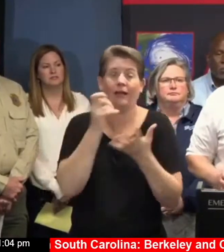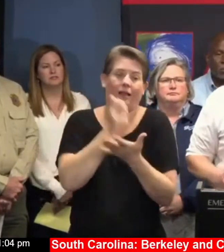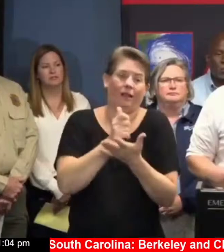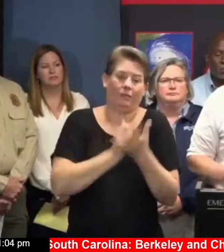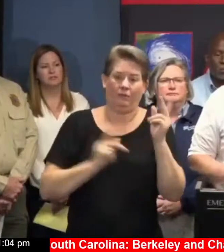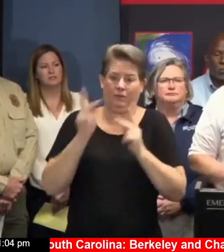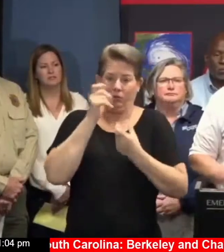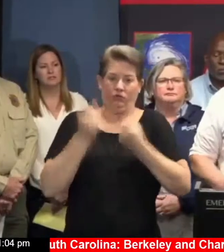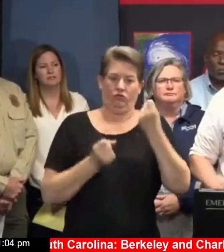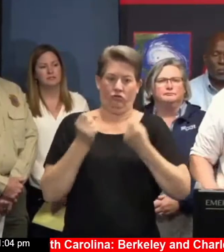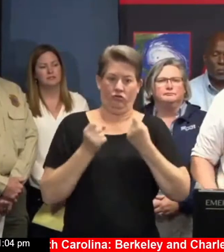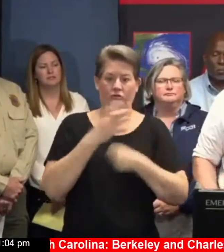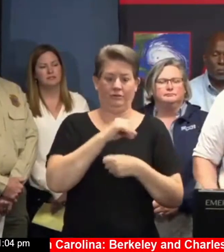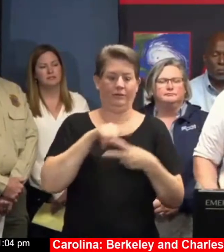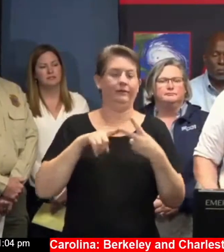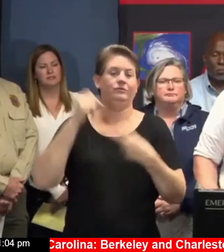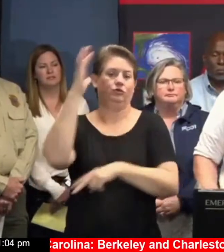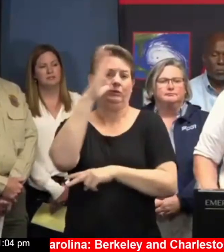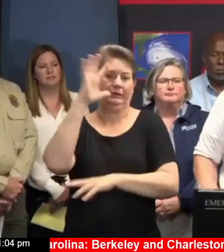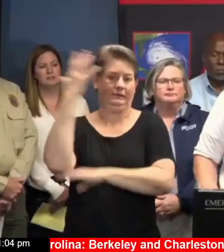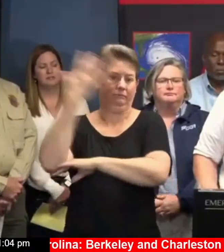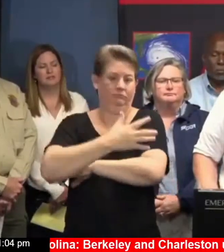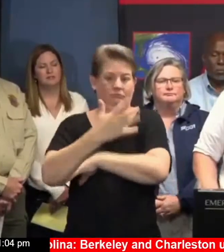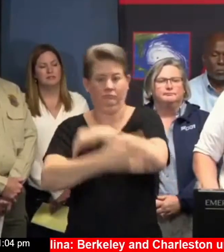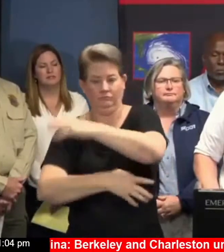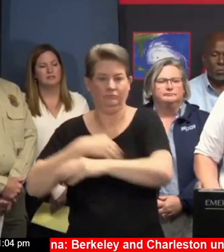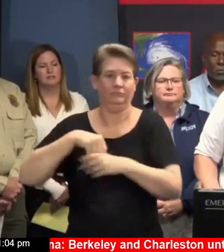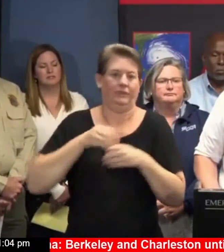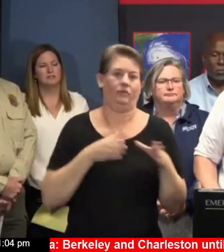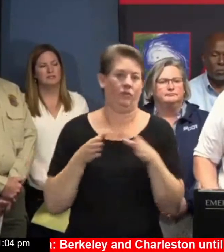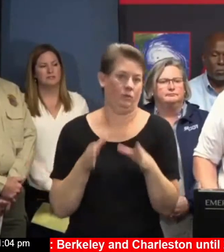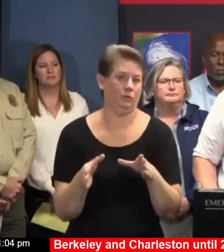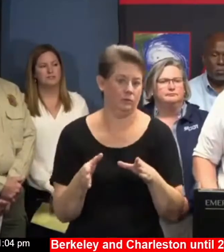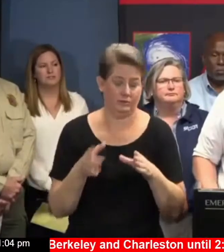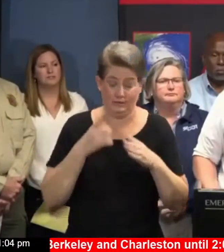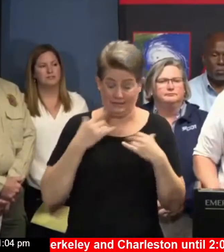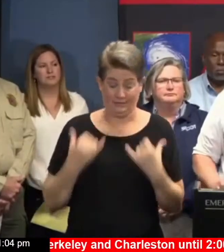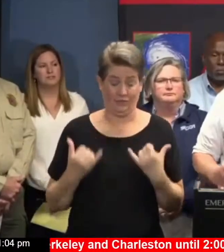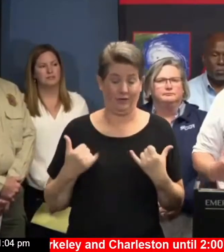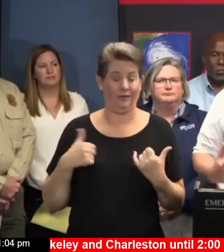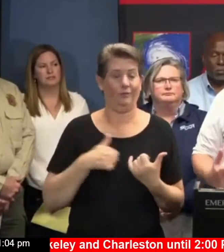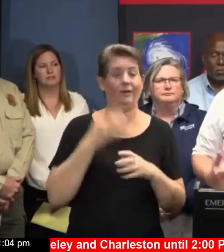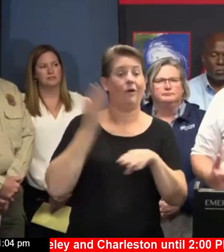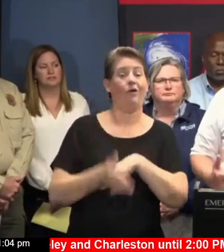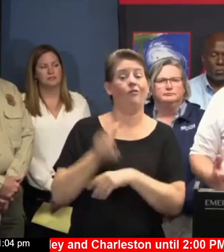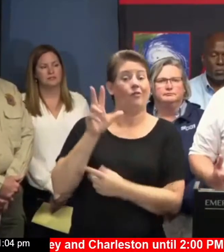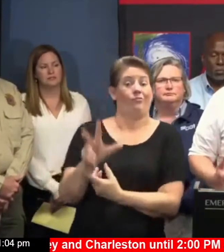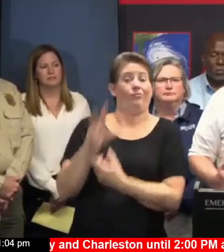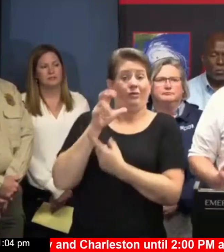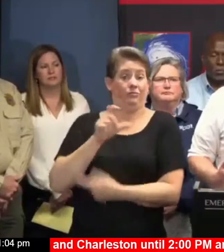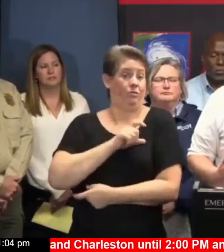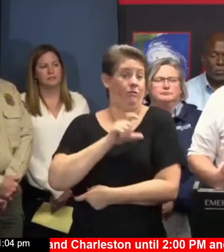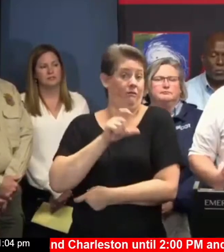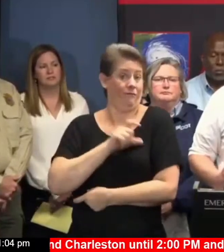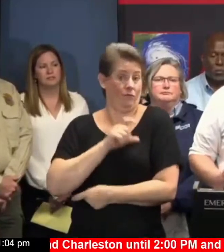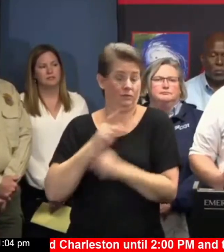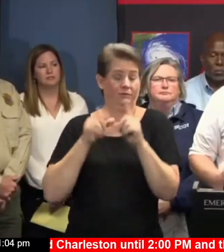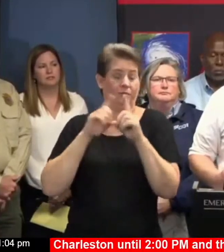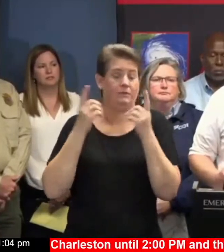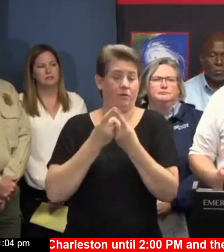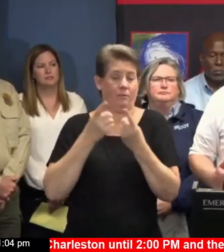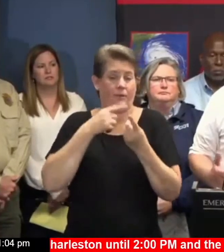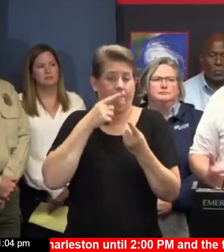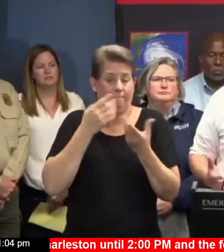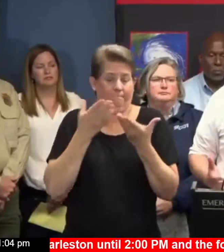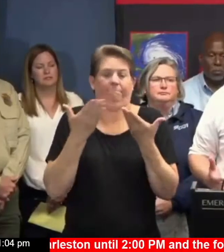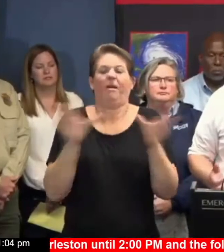motorists and for trees and other objects in the roadway. As it stands now, we have over 300 law enforcement officers from the Department of Public